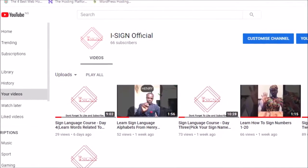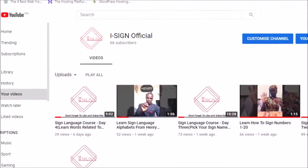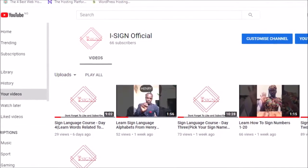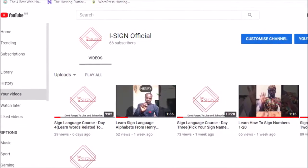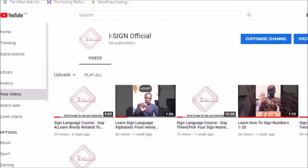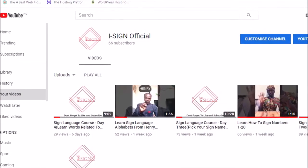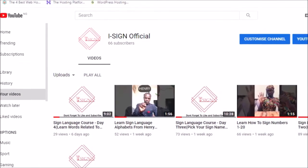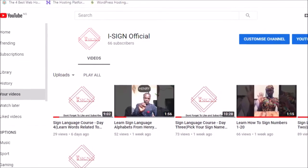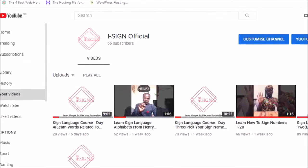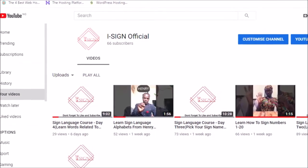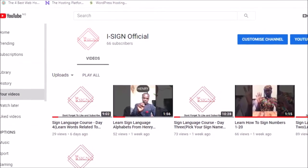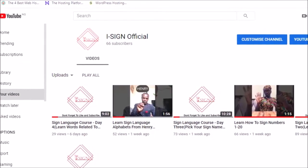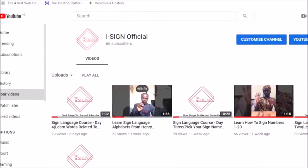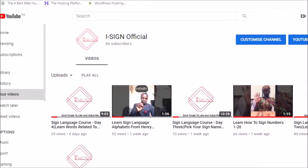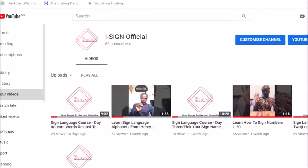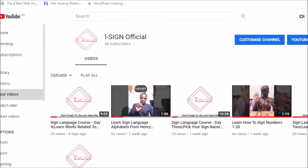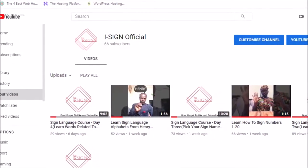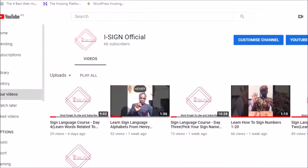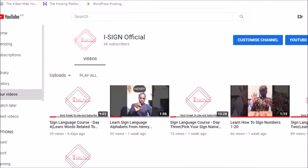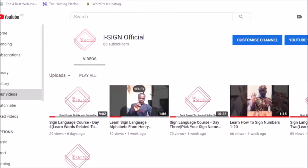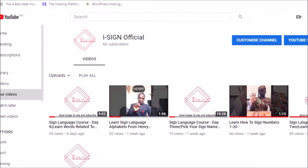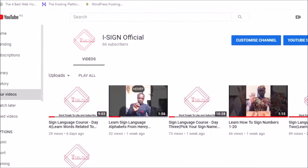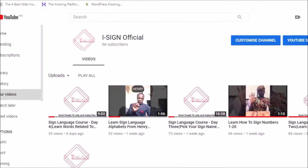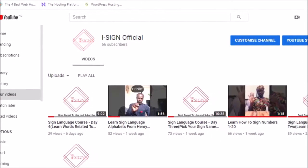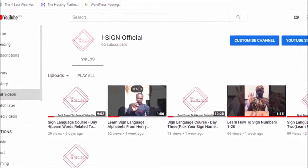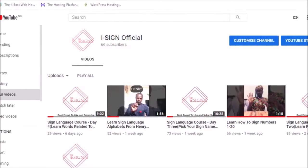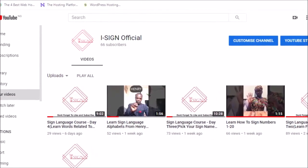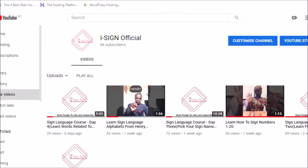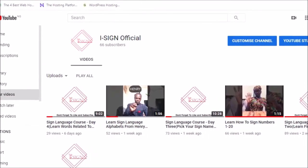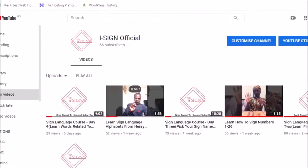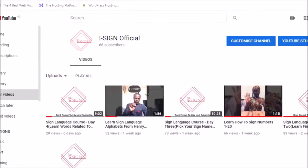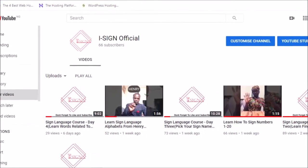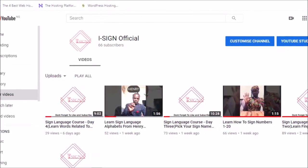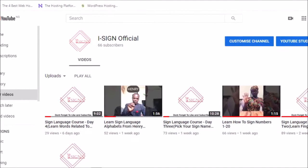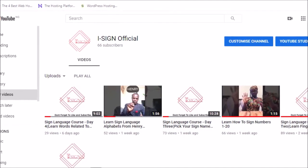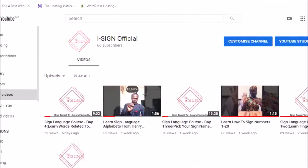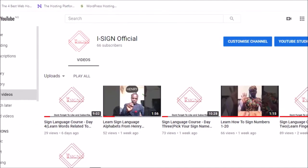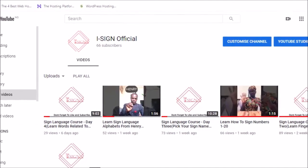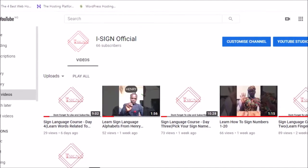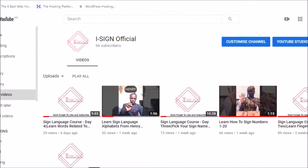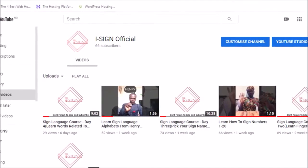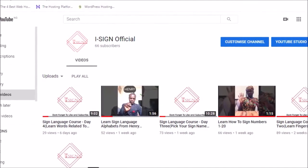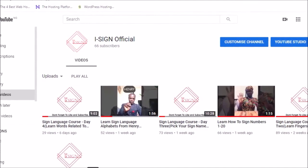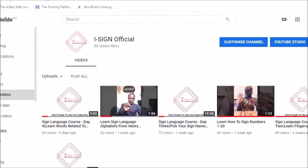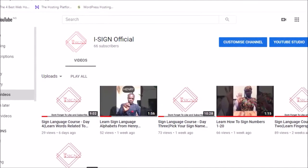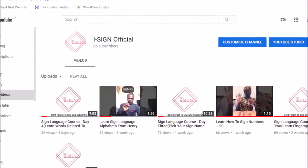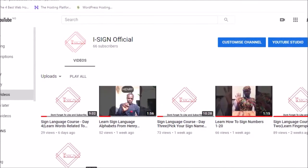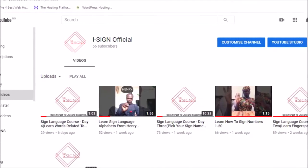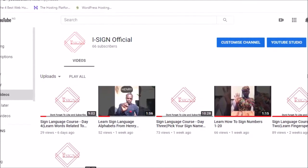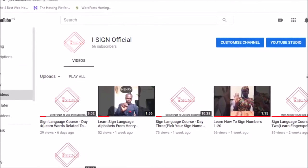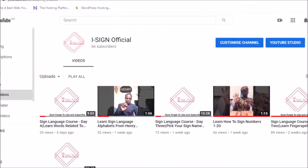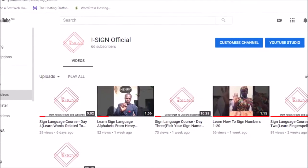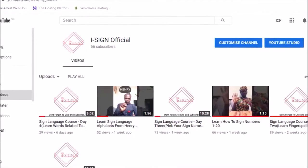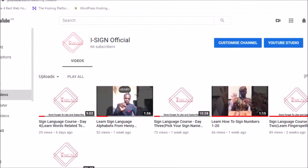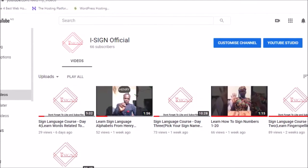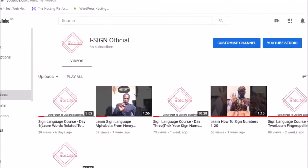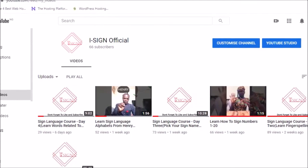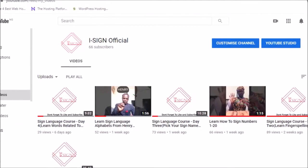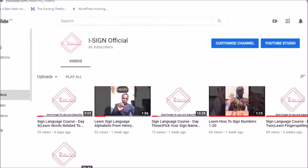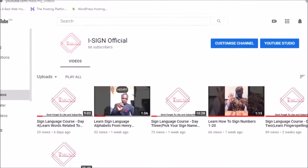you're going to enjoy from them. And not just videos about our classes, videos of our lessons, no, these are actually going to be interesting